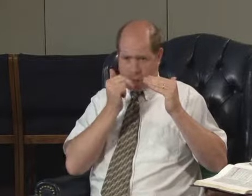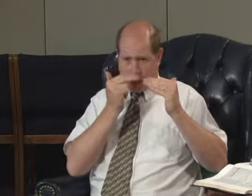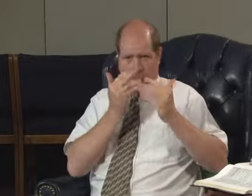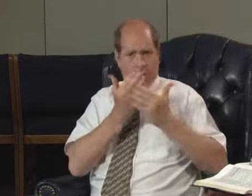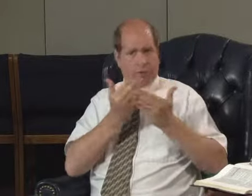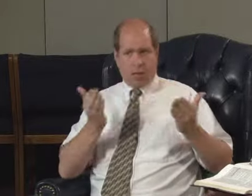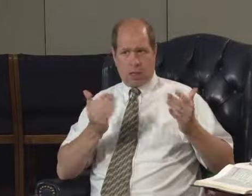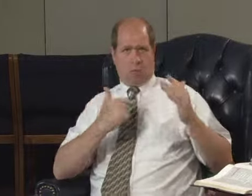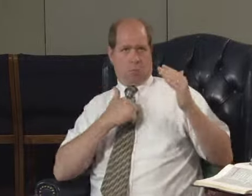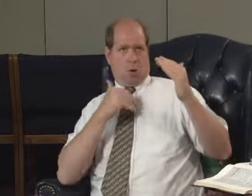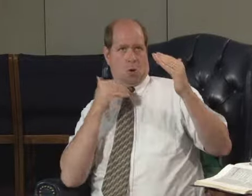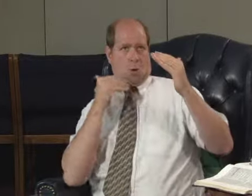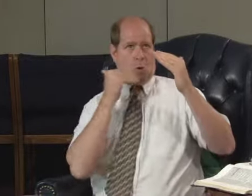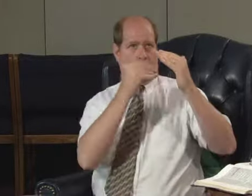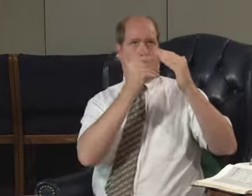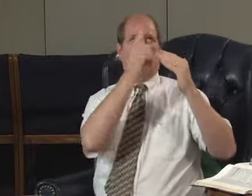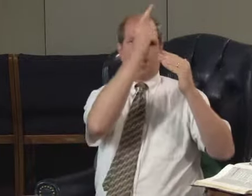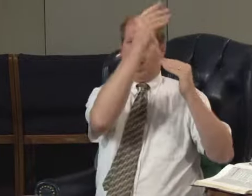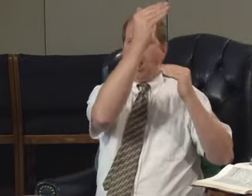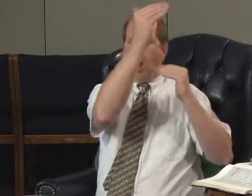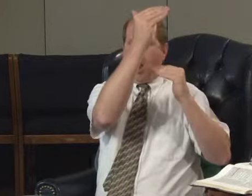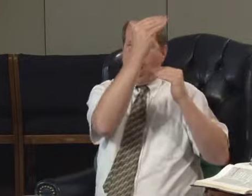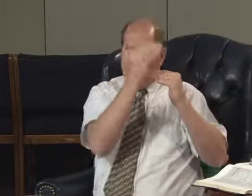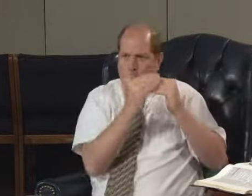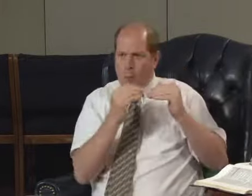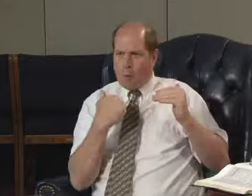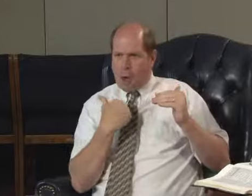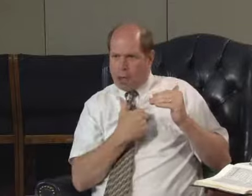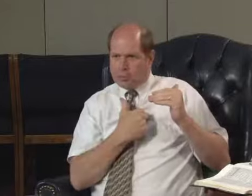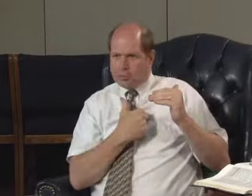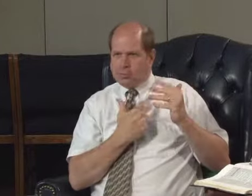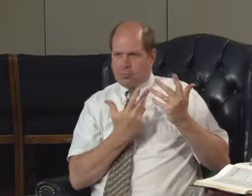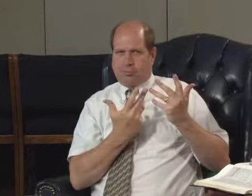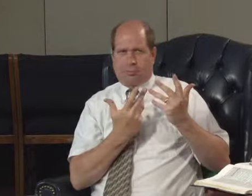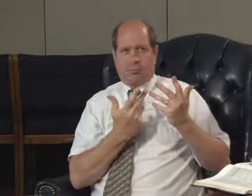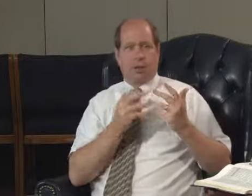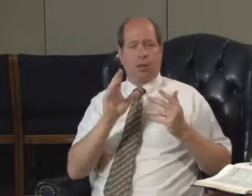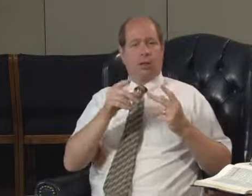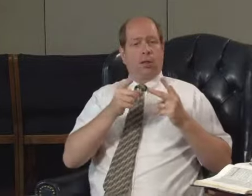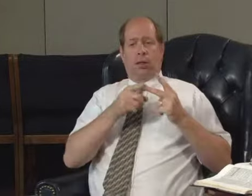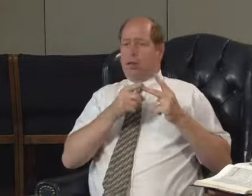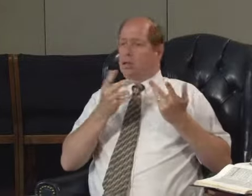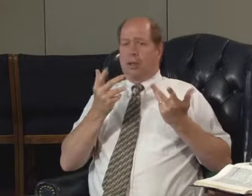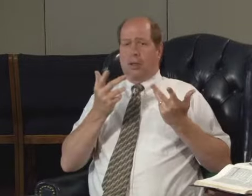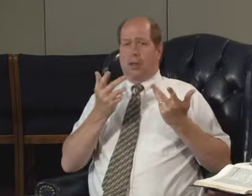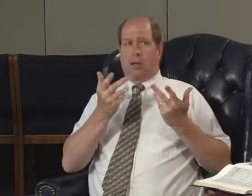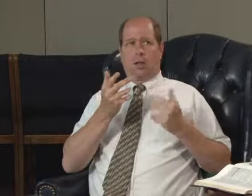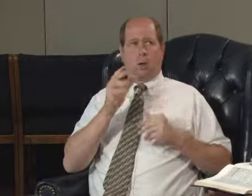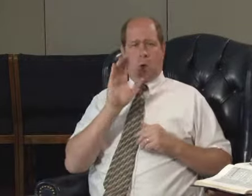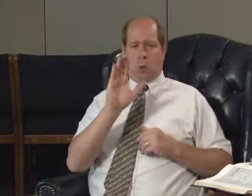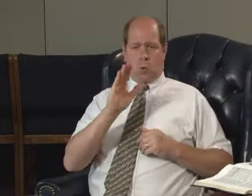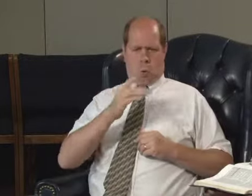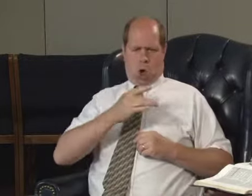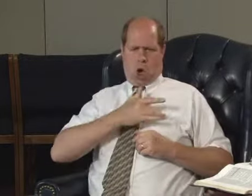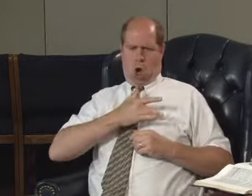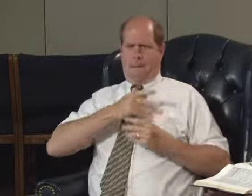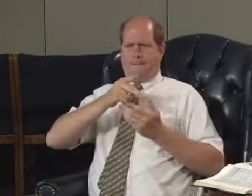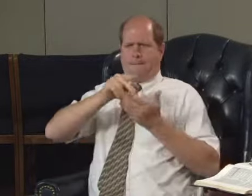God. You know, the funny thing is when we draw nigh to us, or when we draw nigh to God, He draws